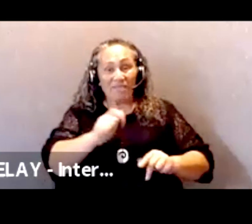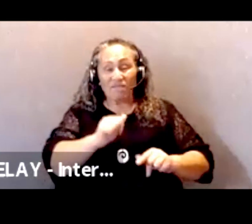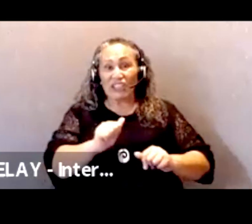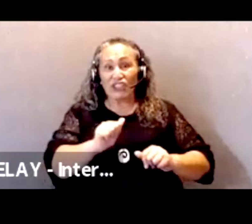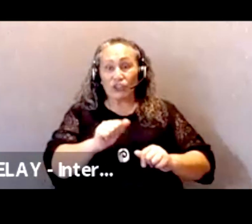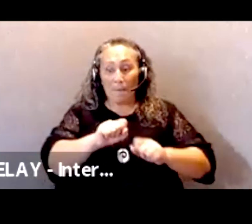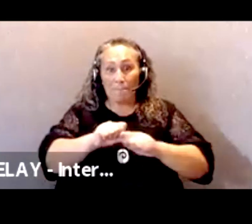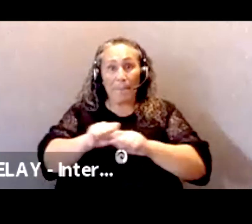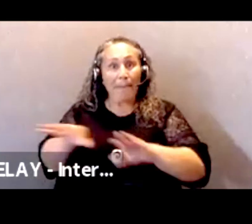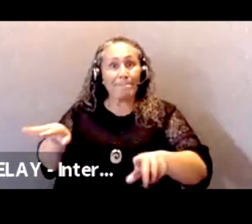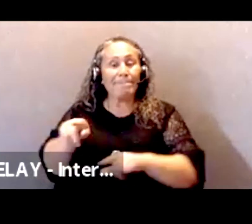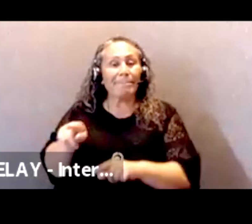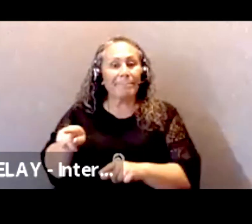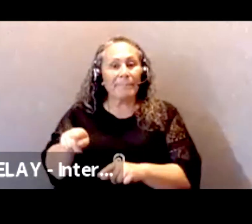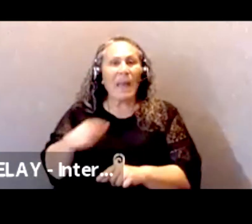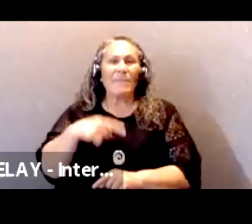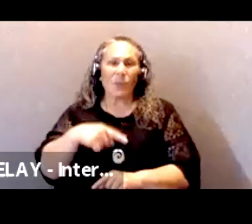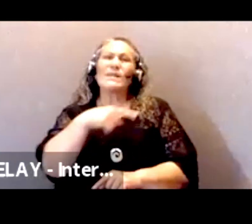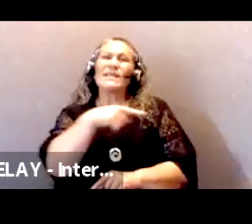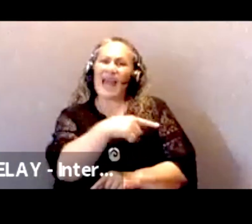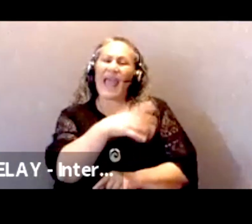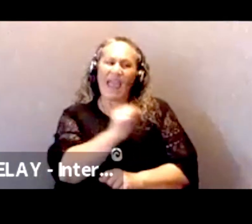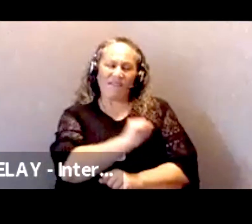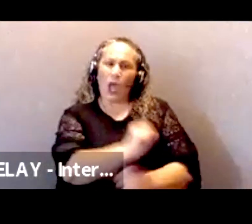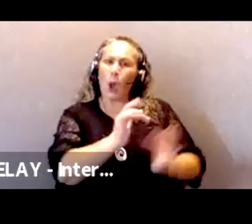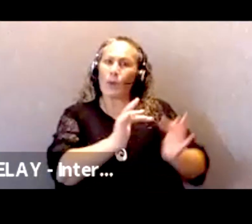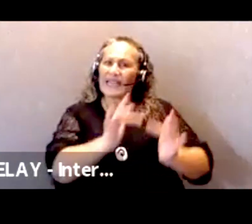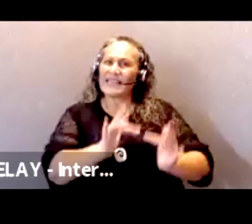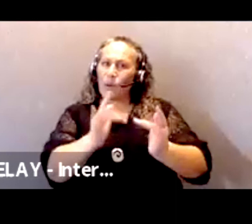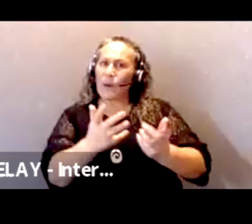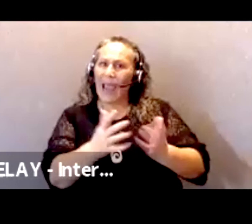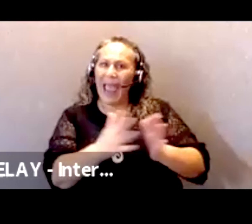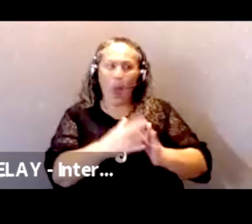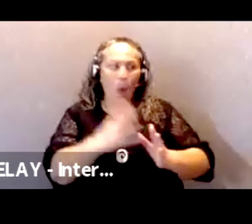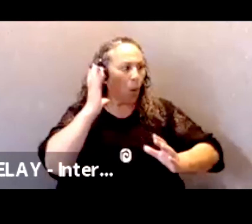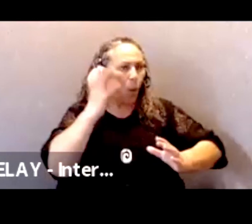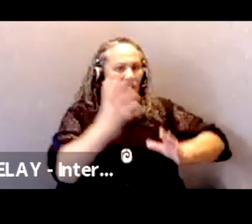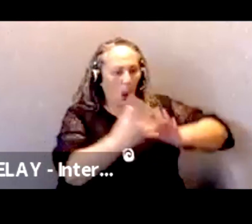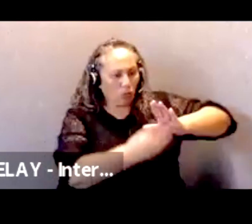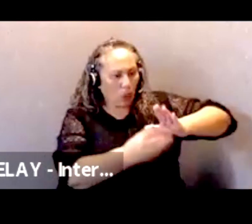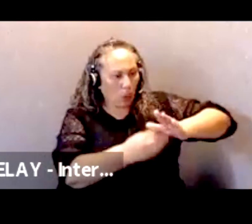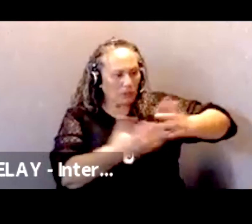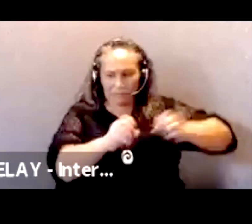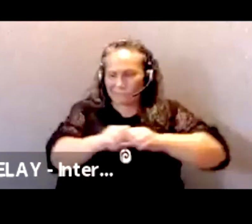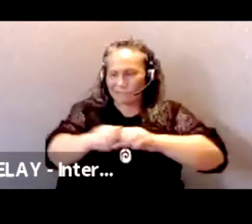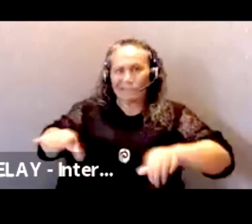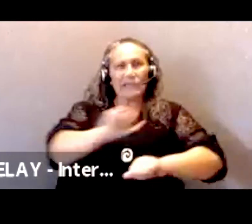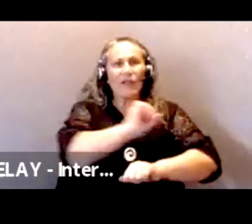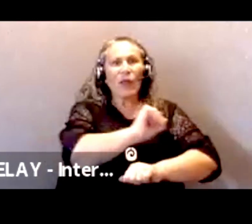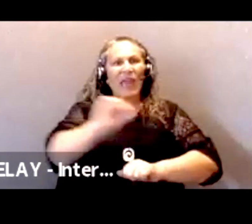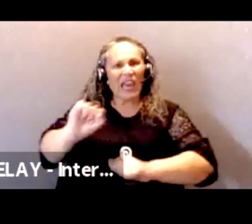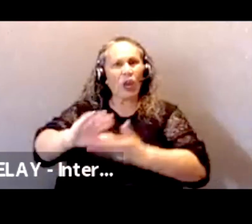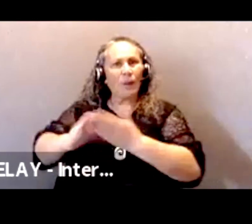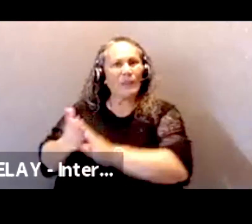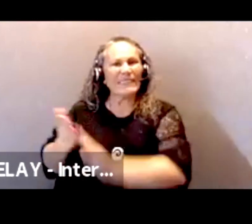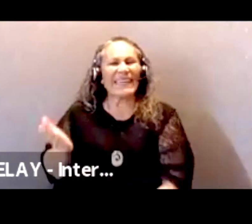obviously they have an existing network of how they get audio out to them. So